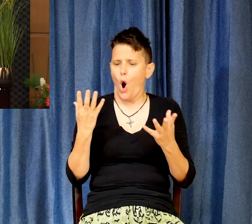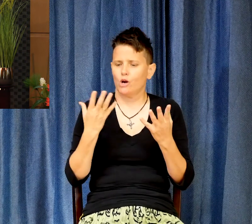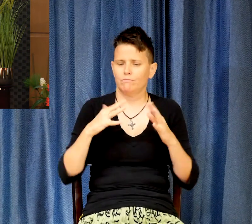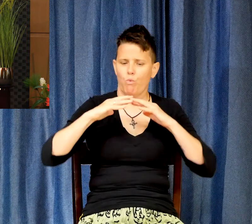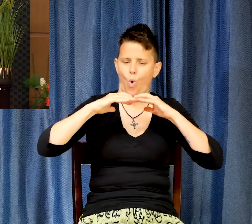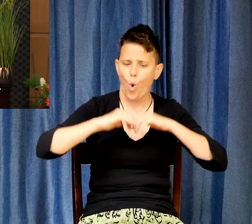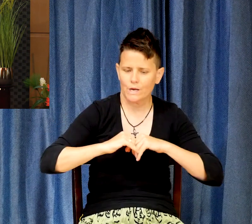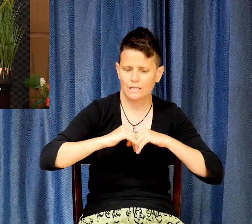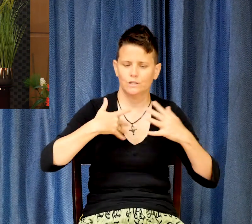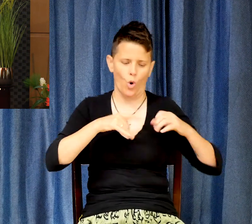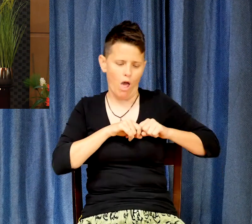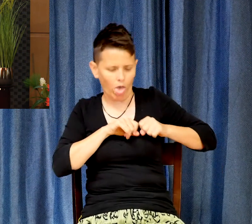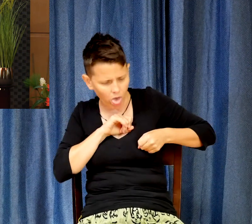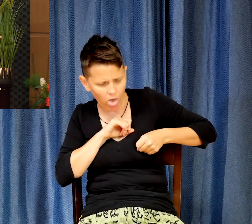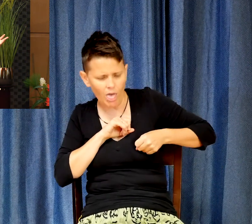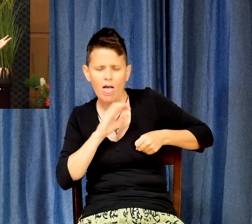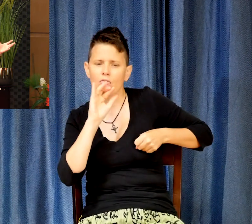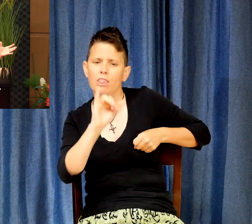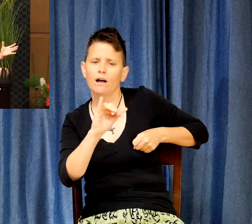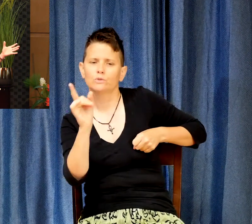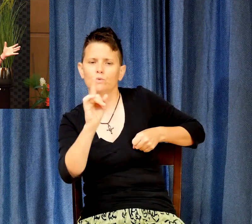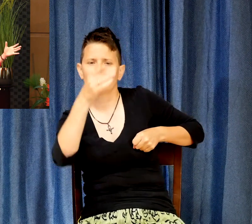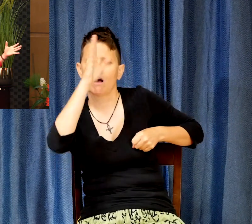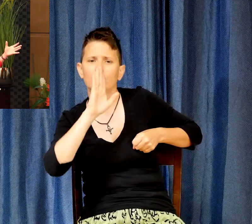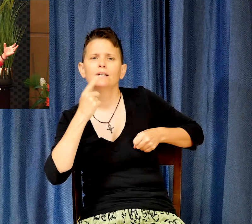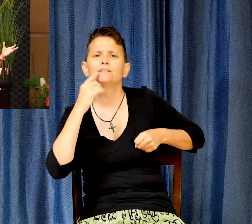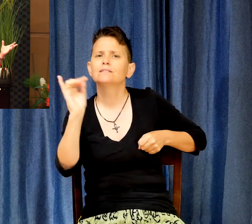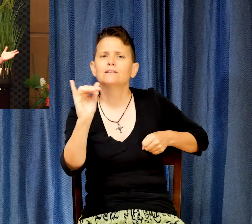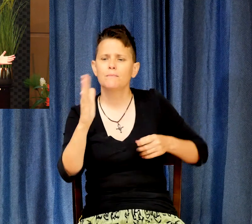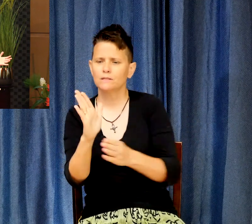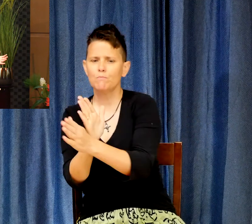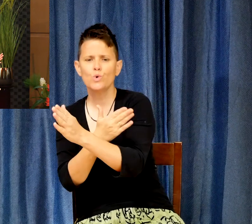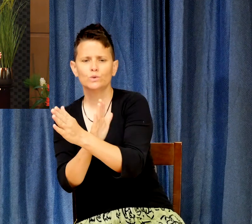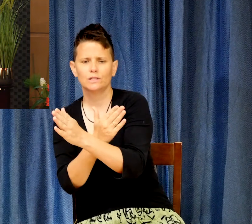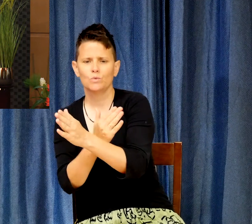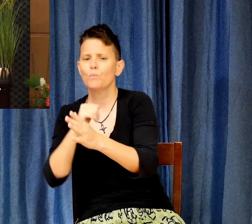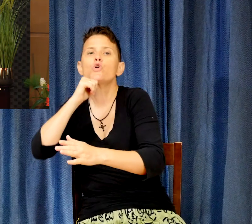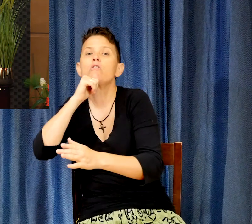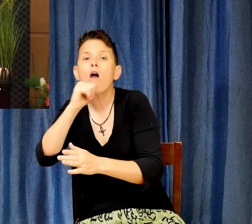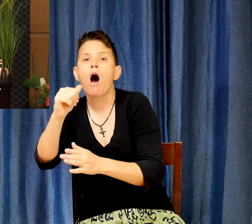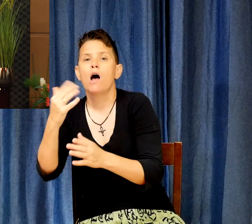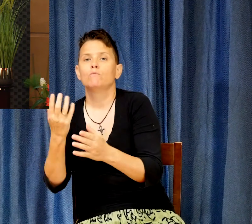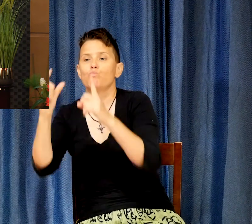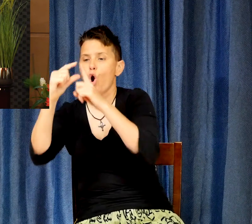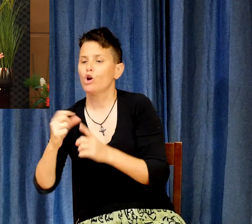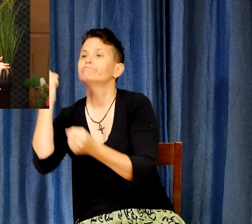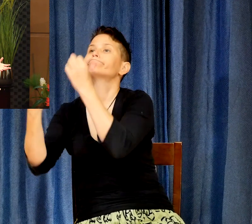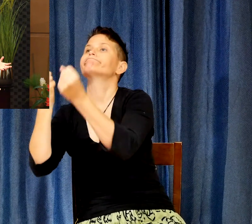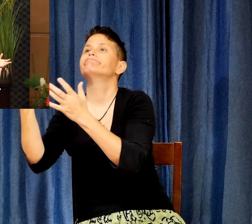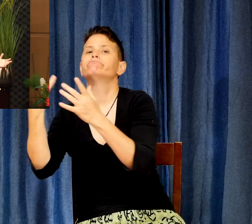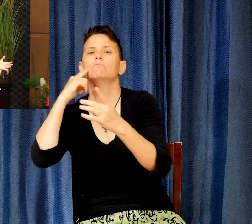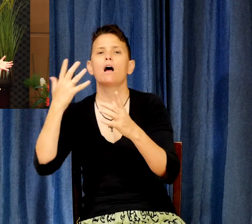the music, the notes that fill the space to make the melody, when we allow God into